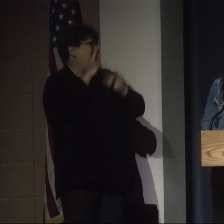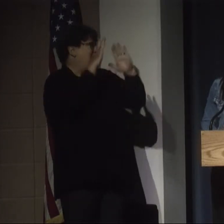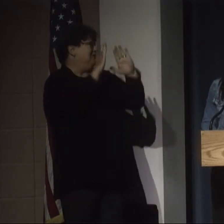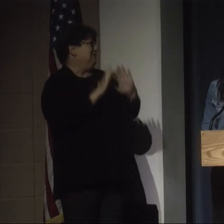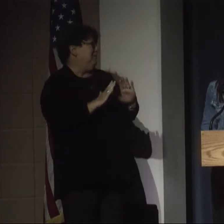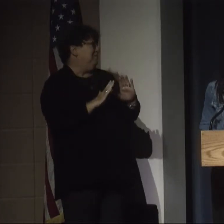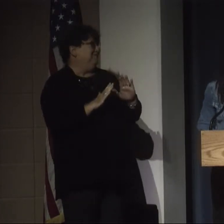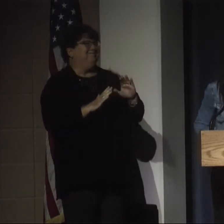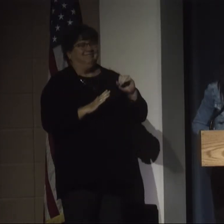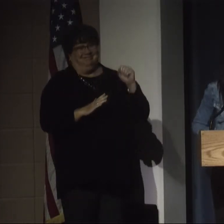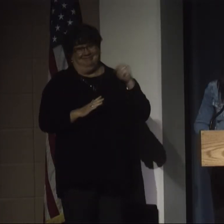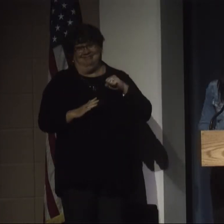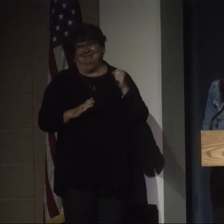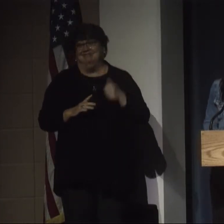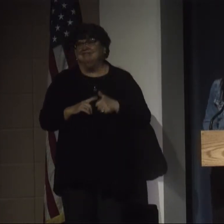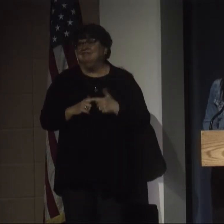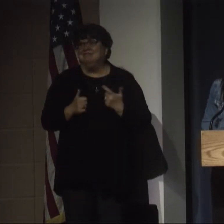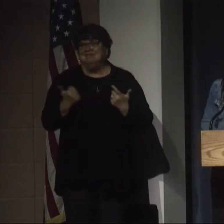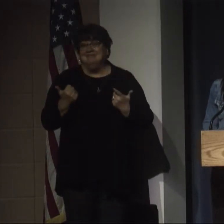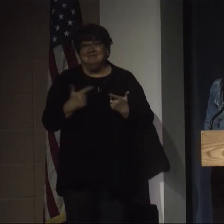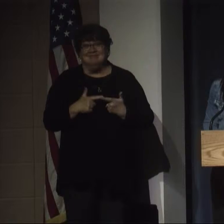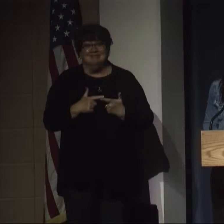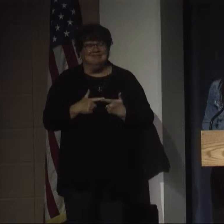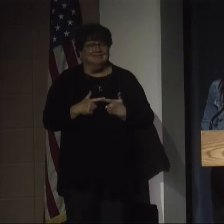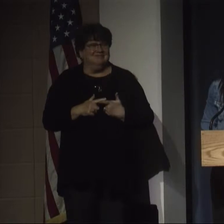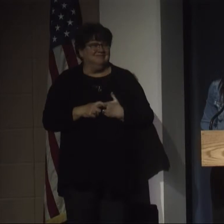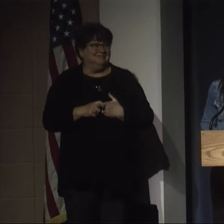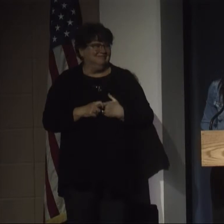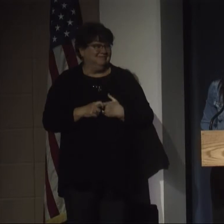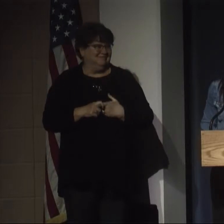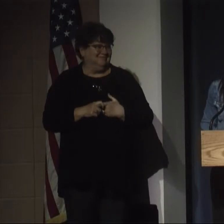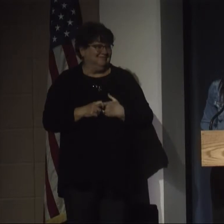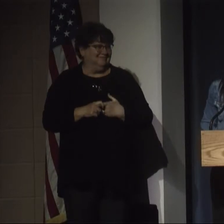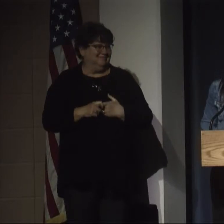It was awesome. What else? Another one.